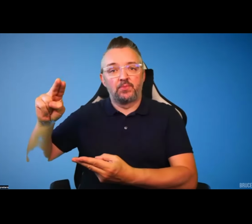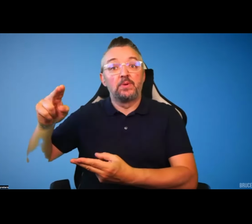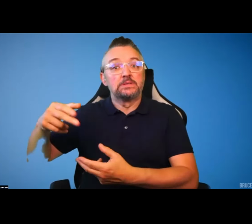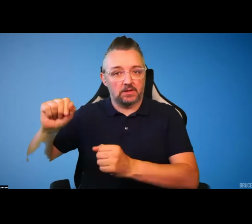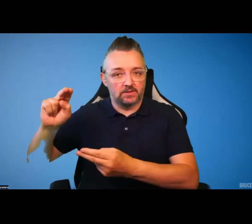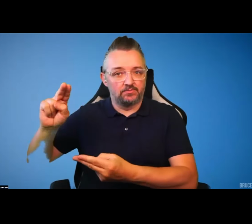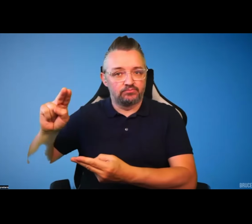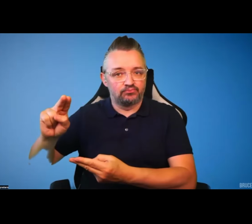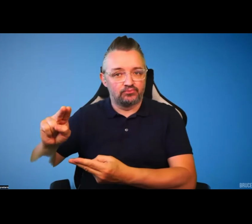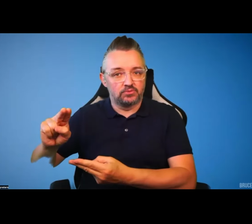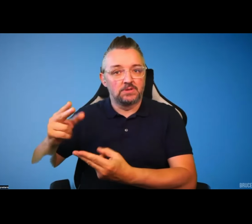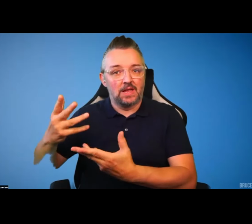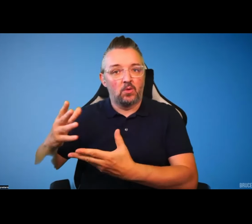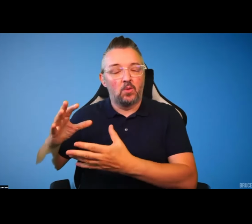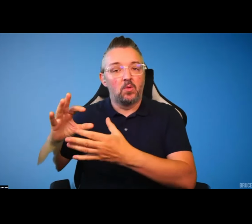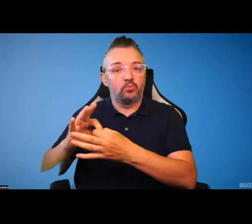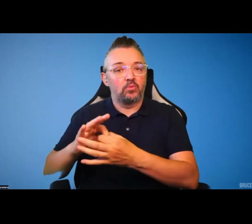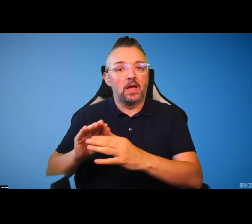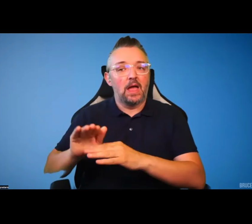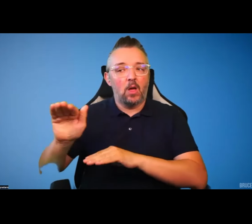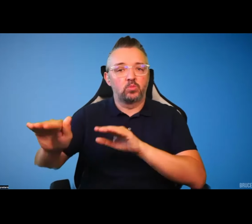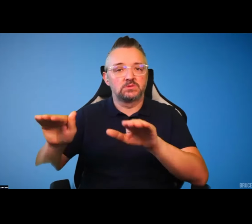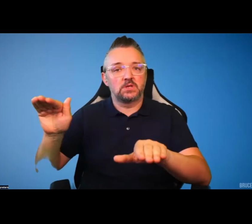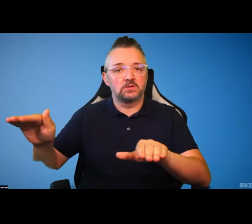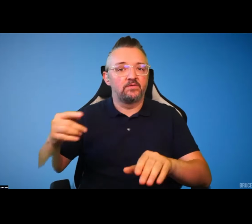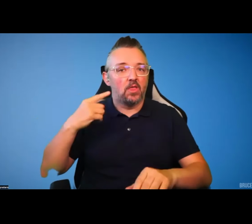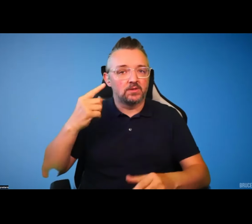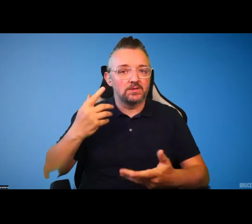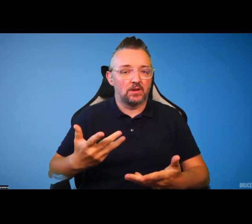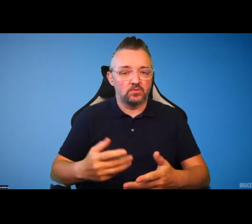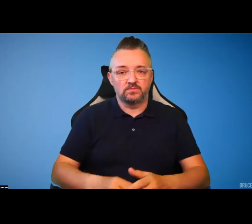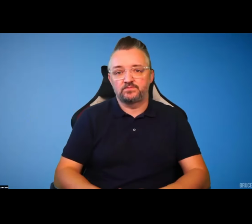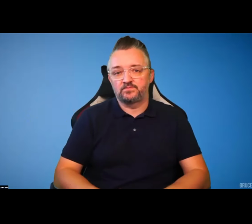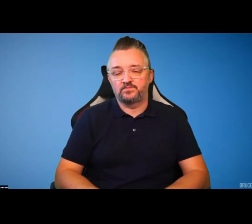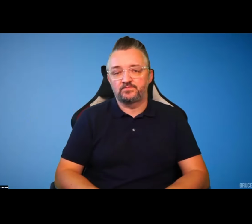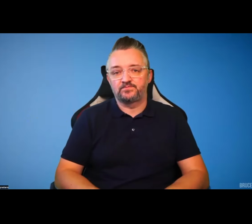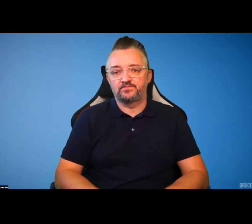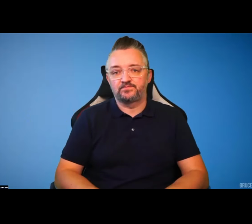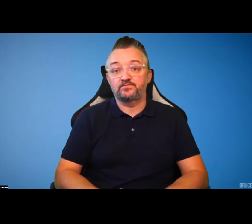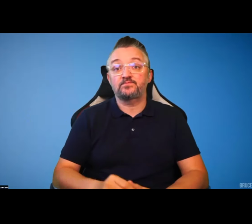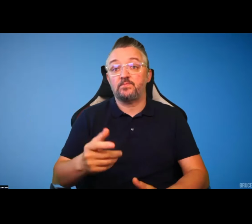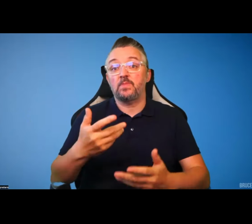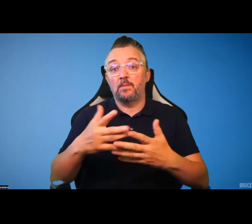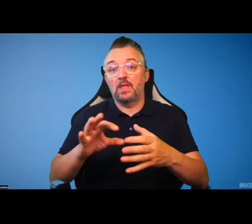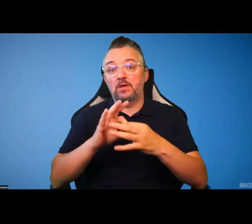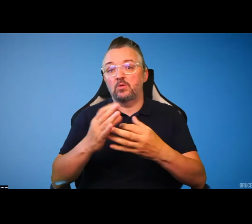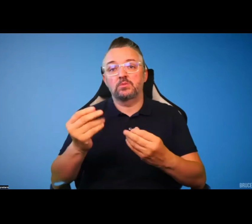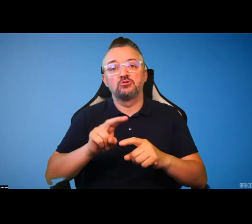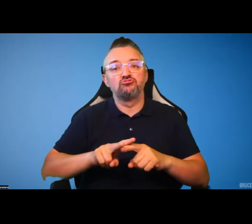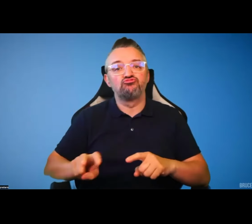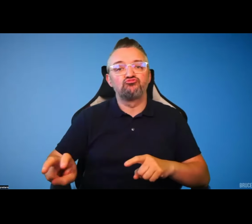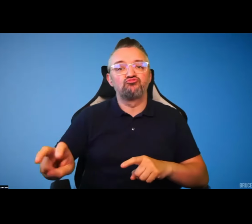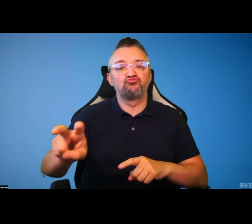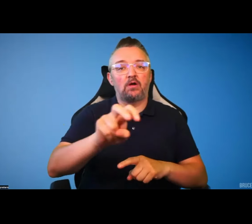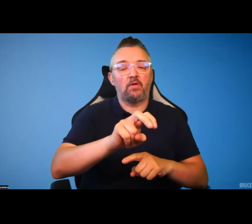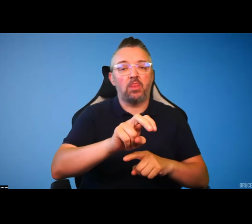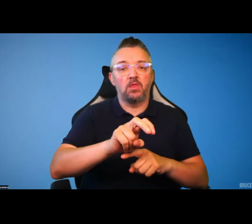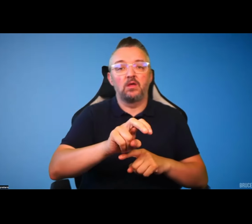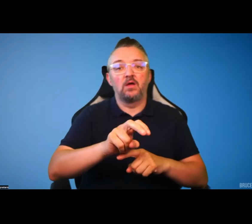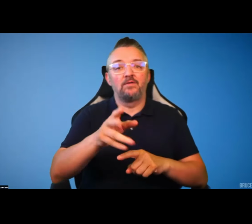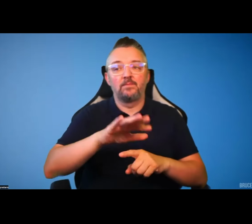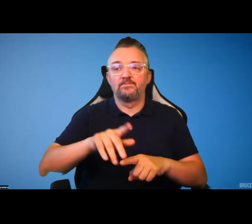is more associated outside of London as well now, and also been quite associated with travel outside of the UK to